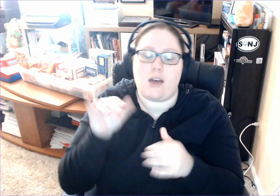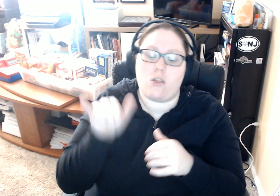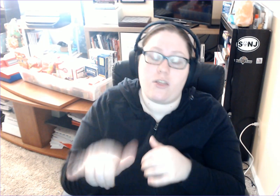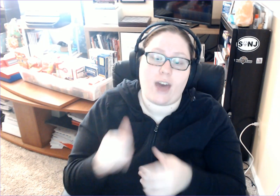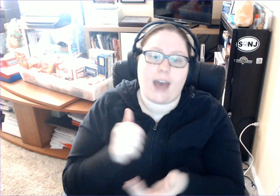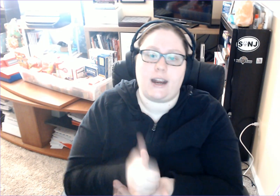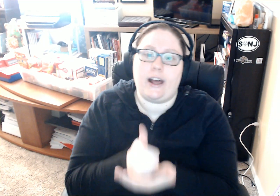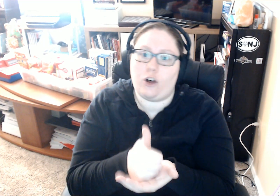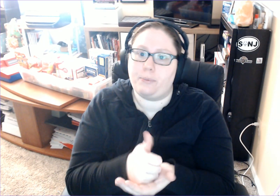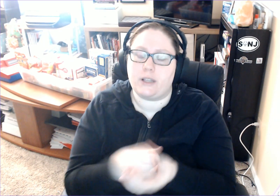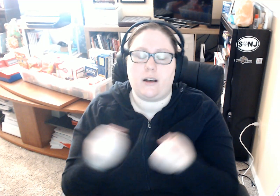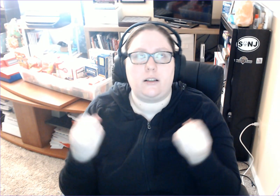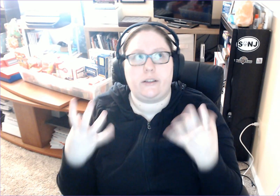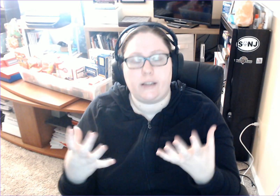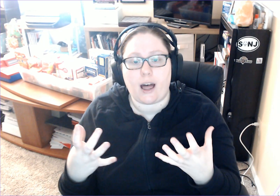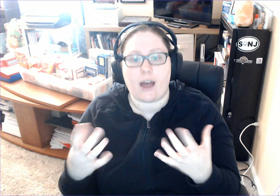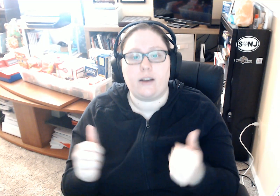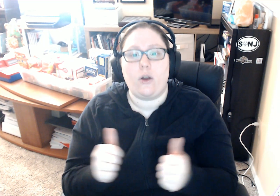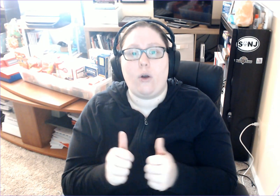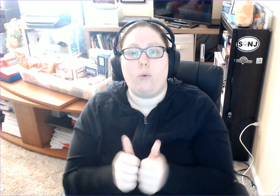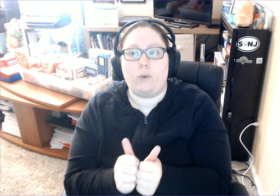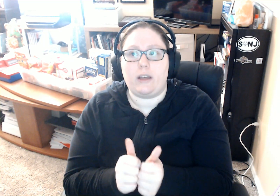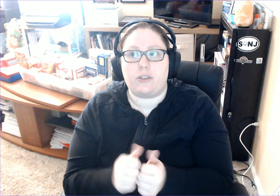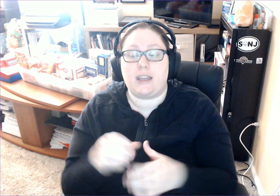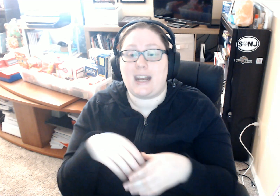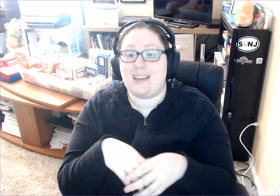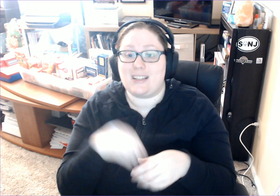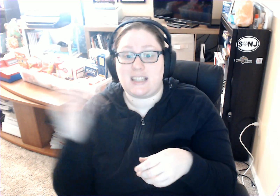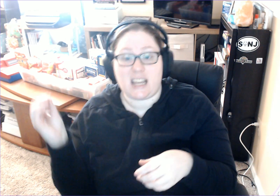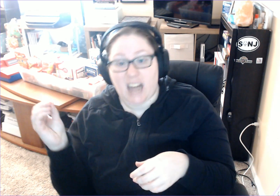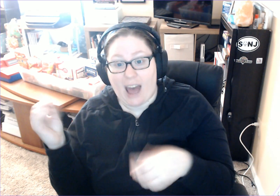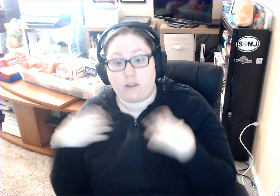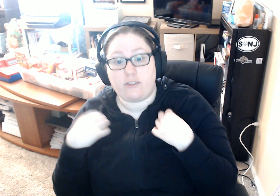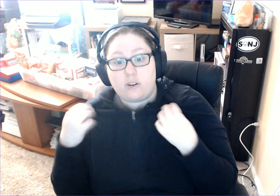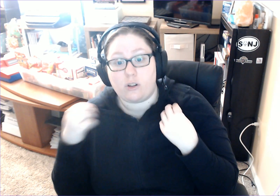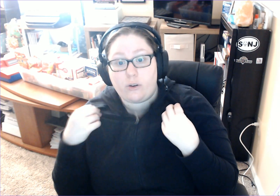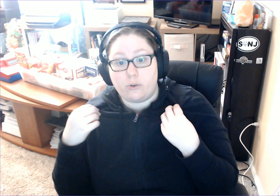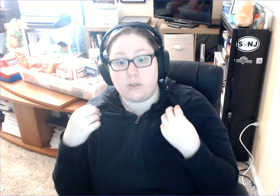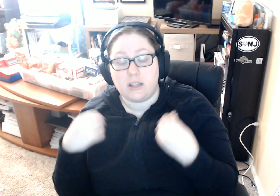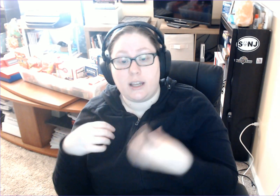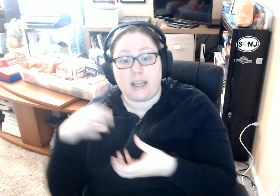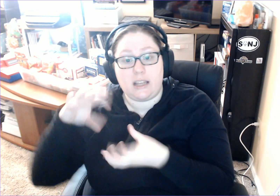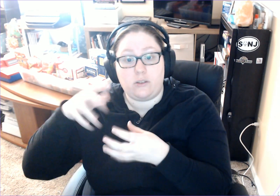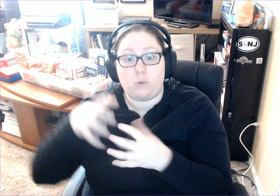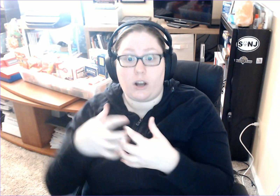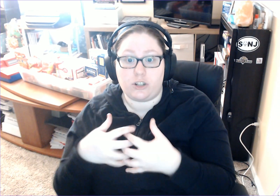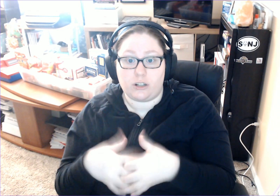that helps a lot with getting the stain out of your clothes in the washer.